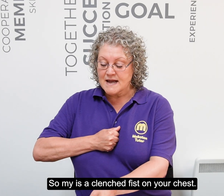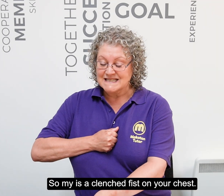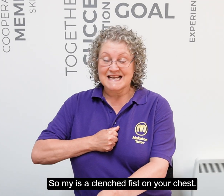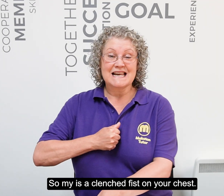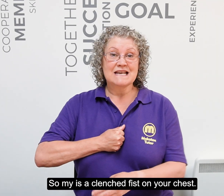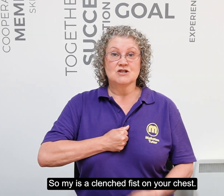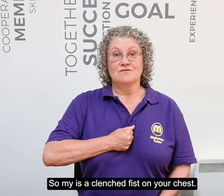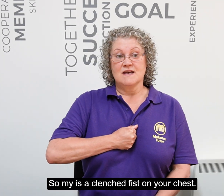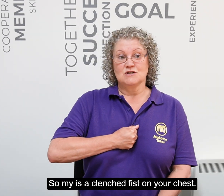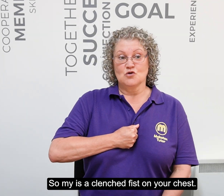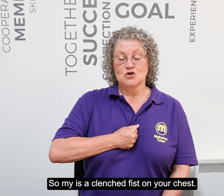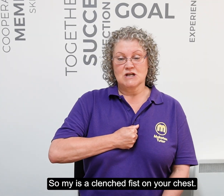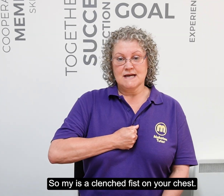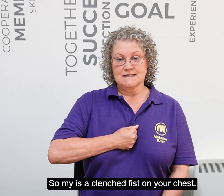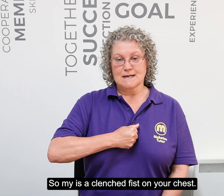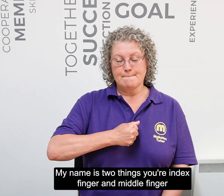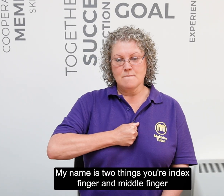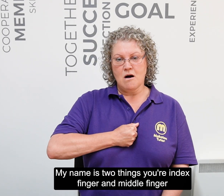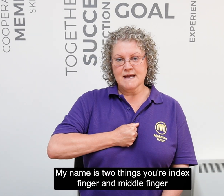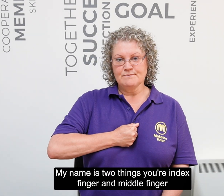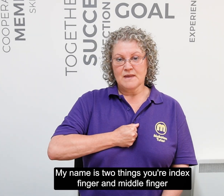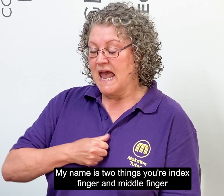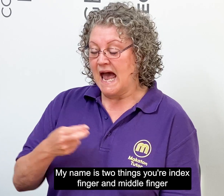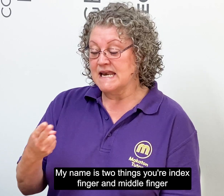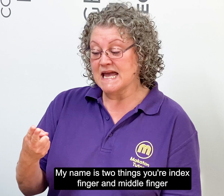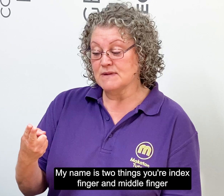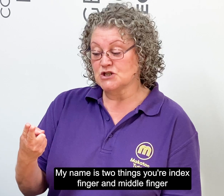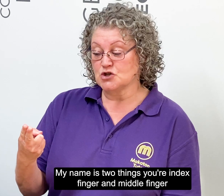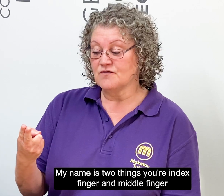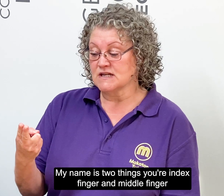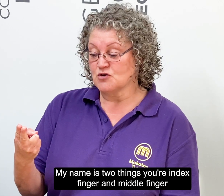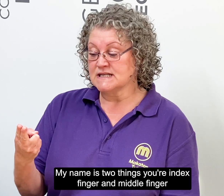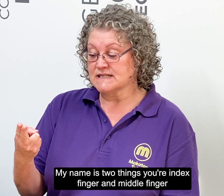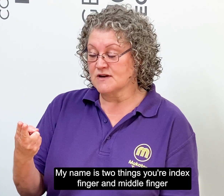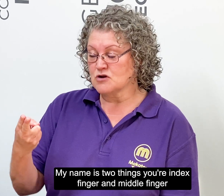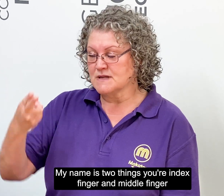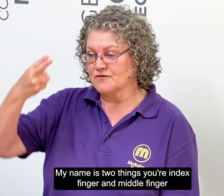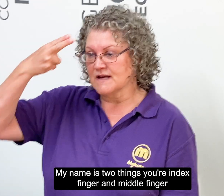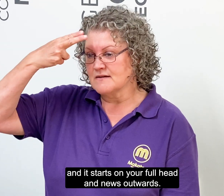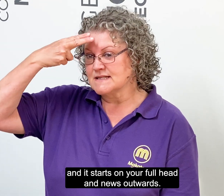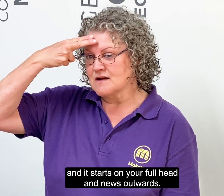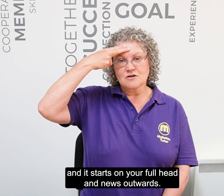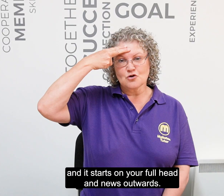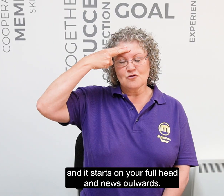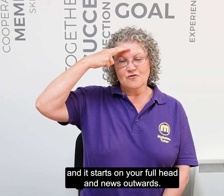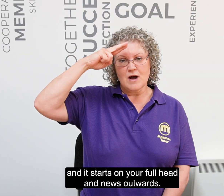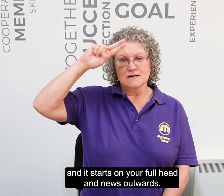is a clenched fist on your chest, my, and name is two fingers, your index finger and your middle finger, and it starts on your forehead and